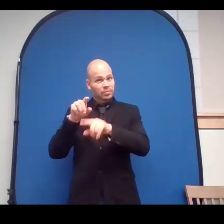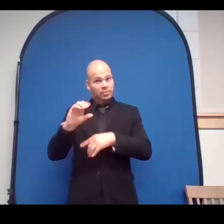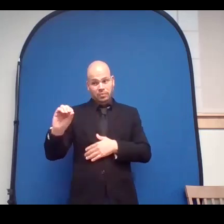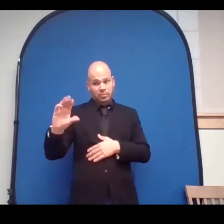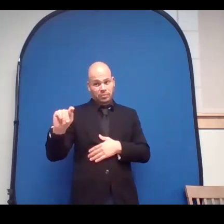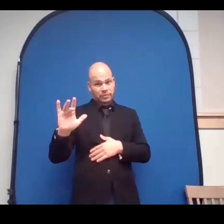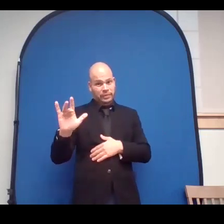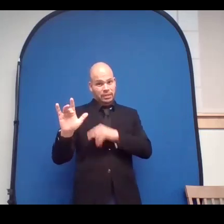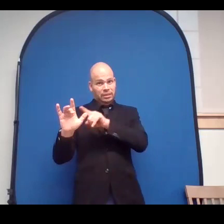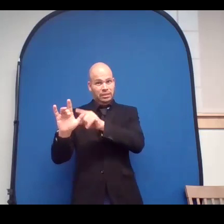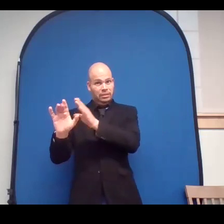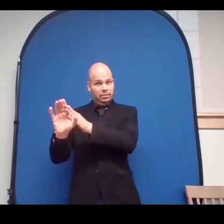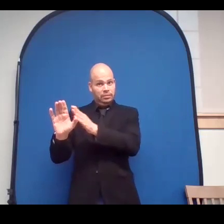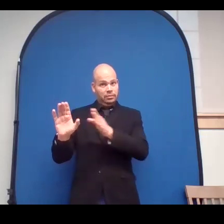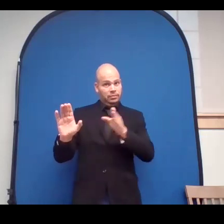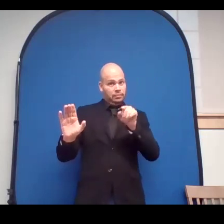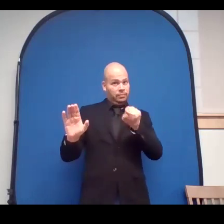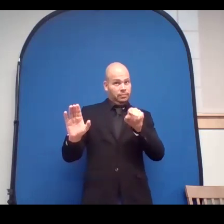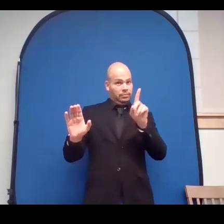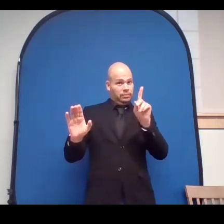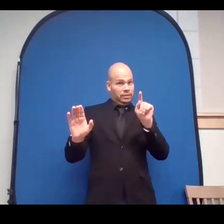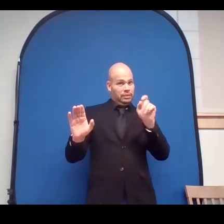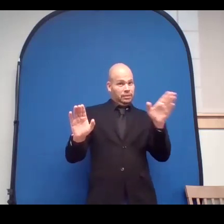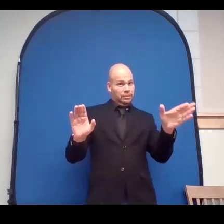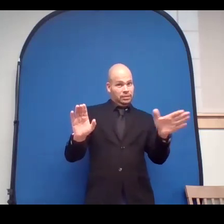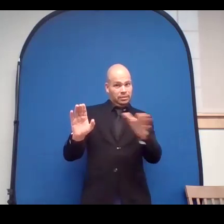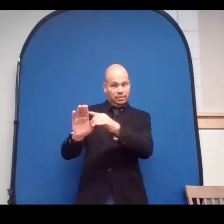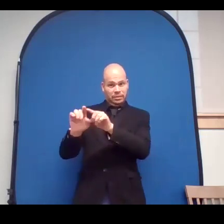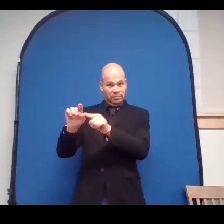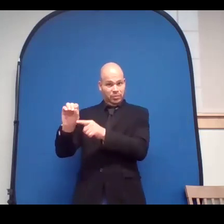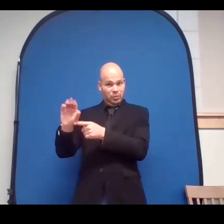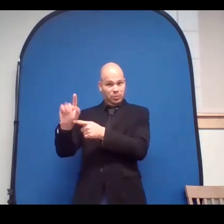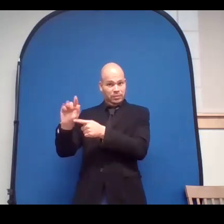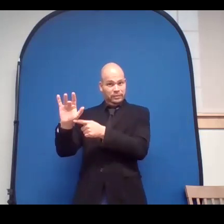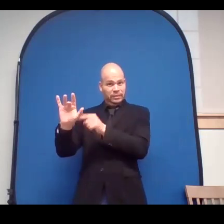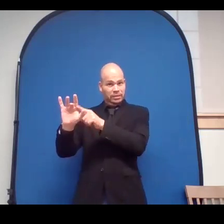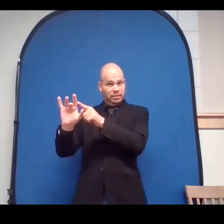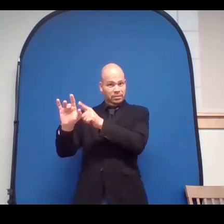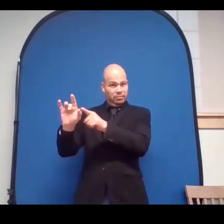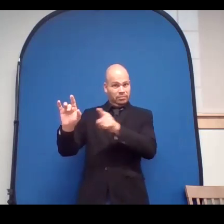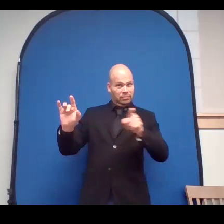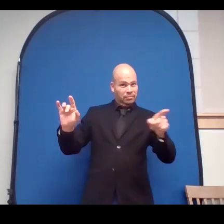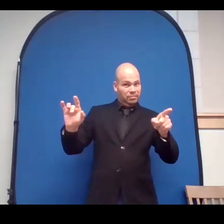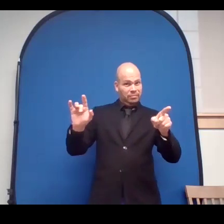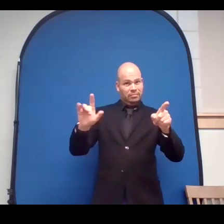you have any conversations with anyone about Robert Card?